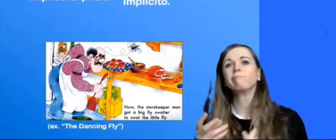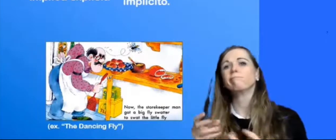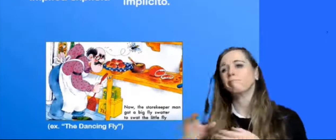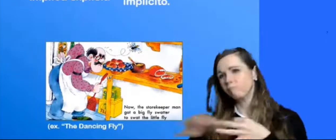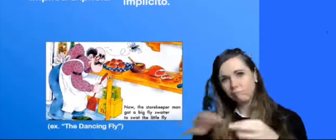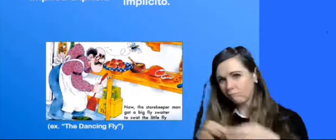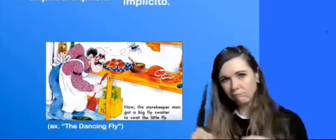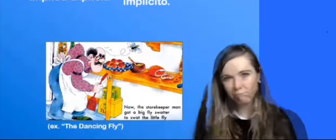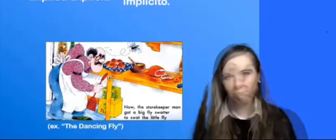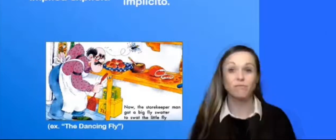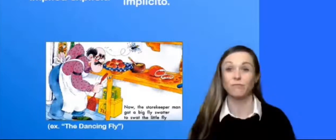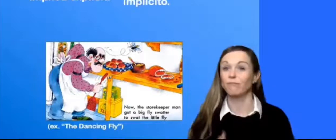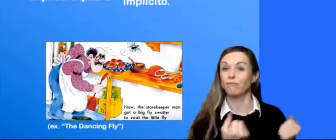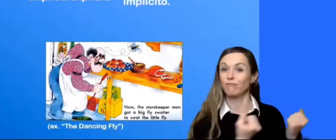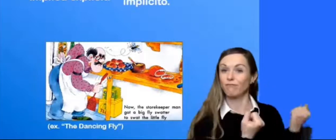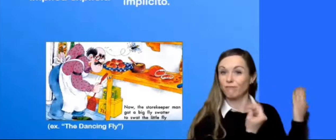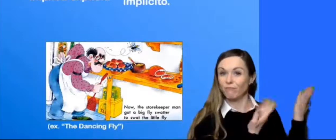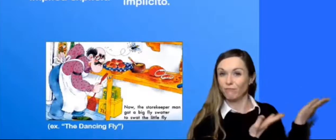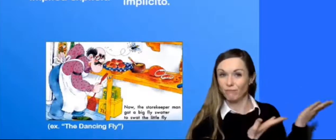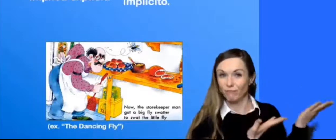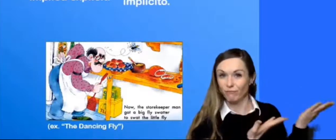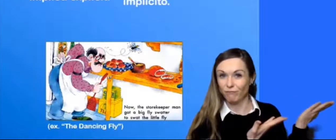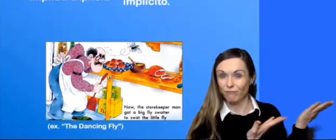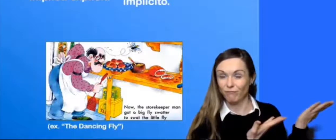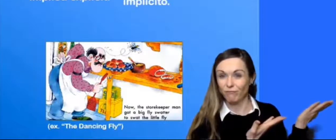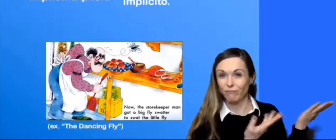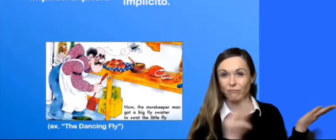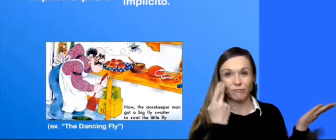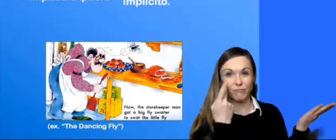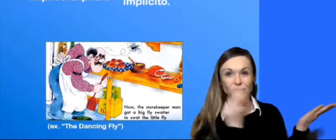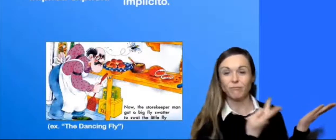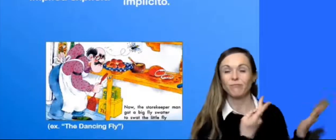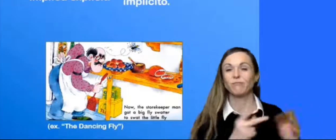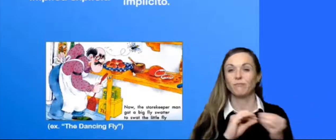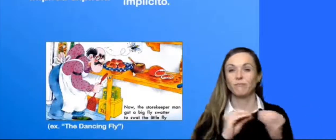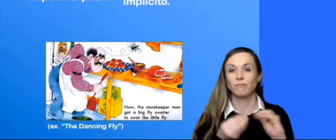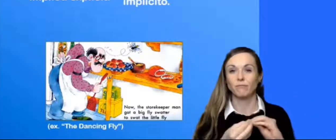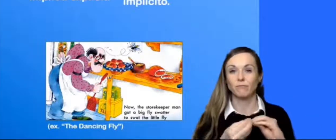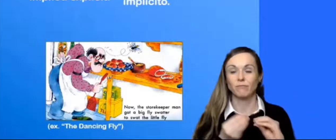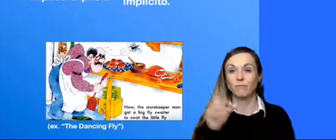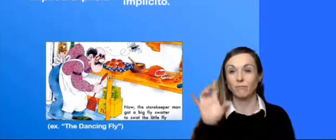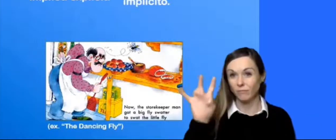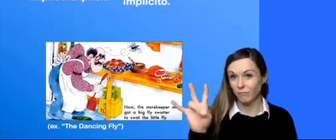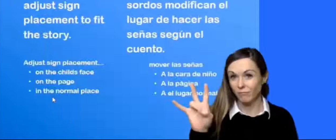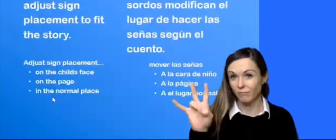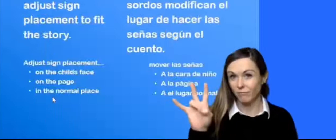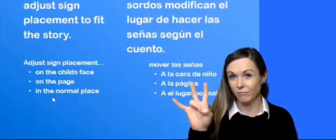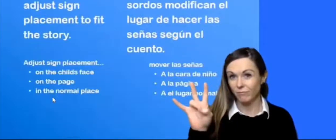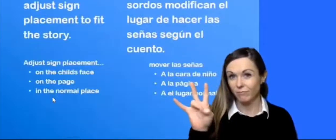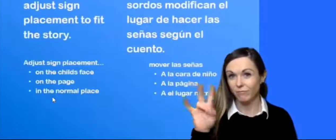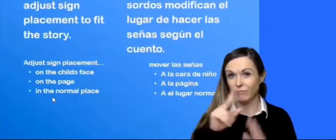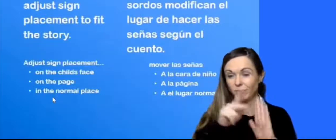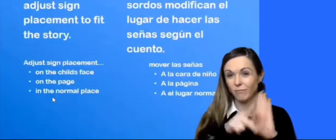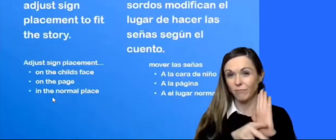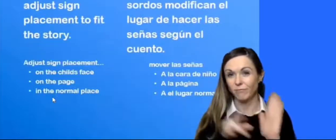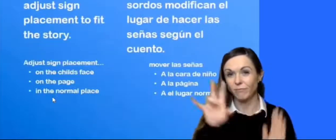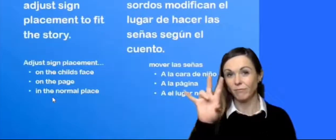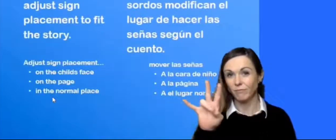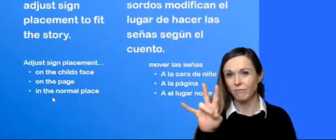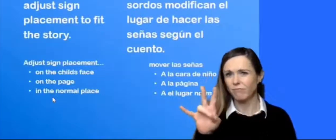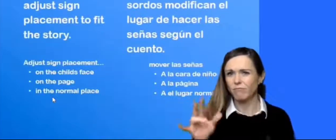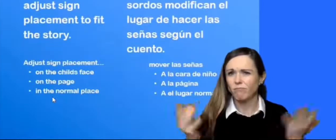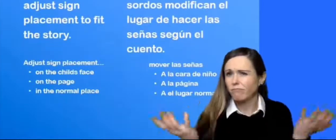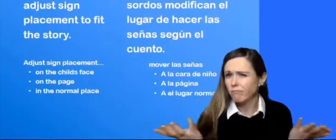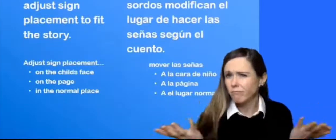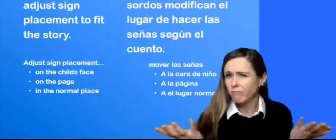made him really angry. So we, as adult readers, need to make sure that we are connecting